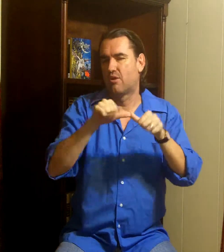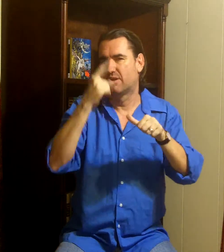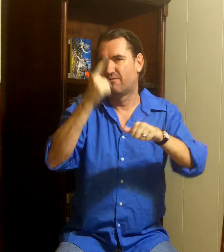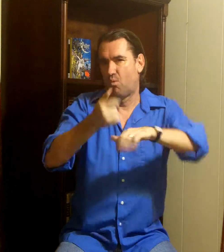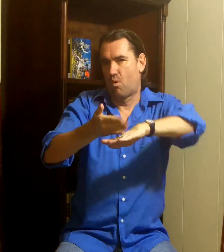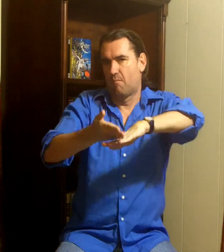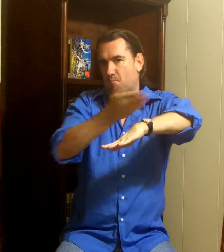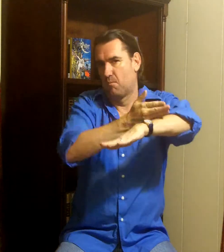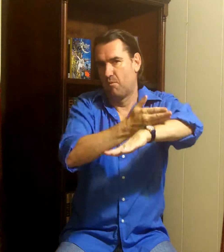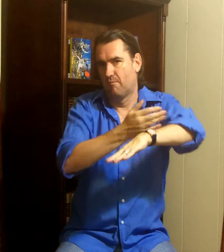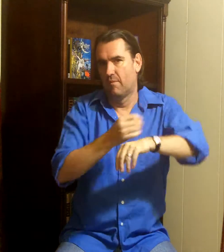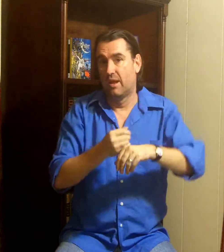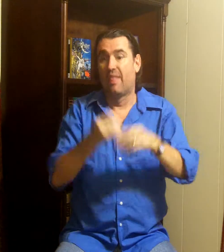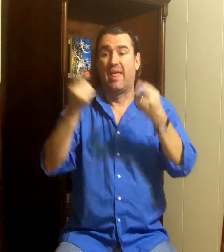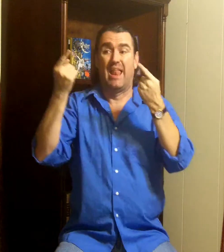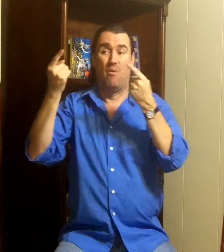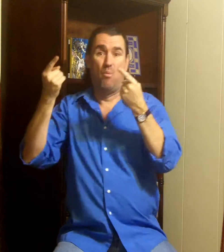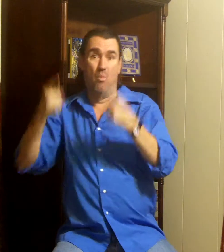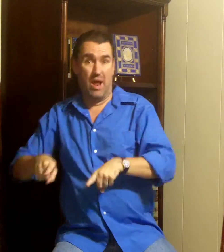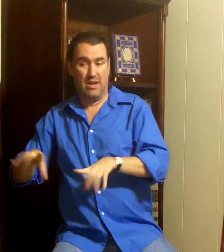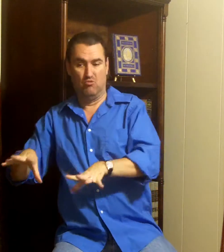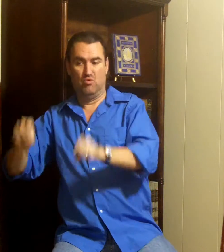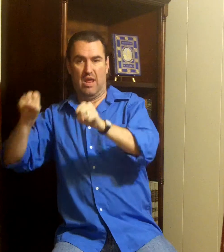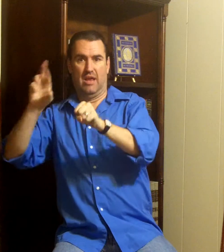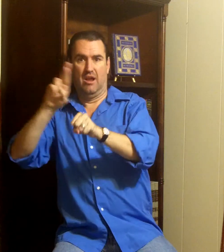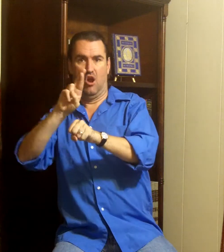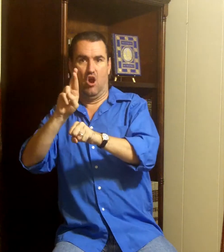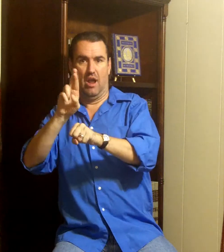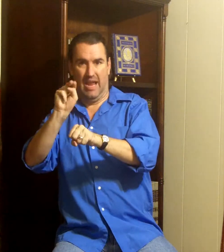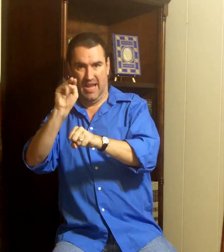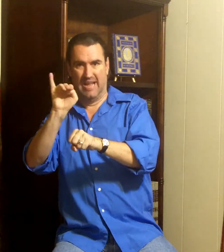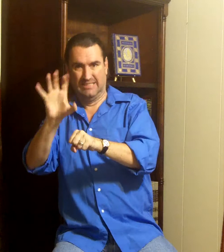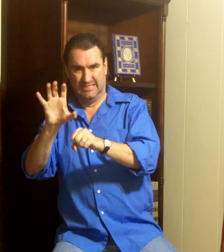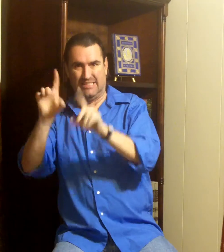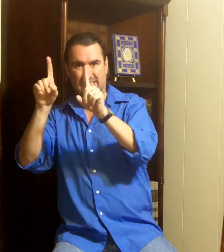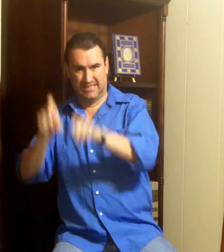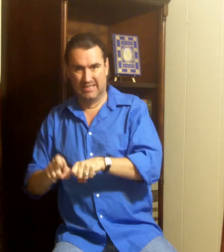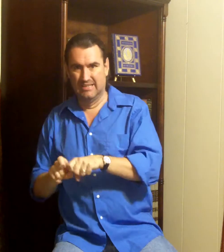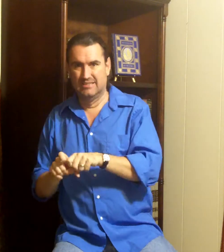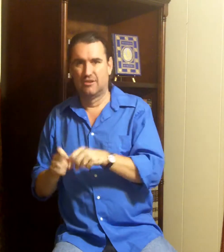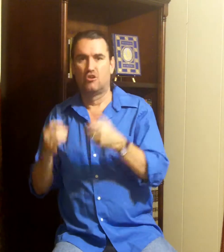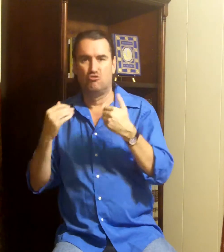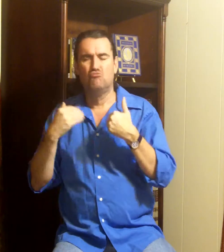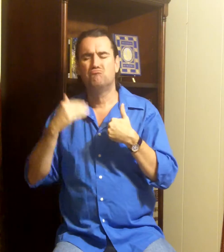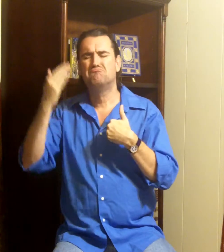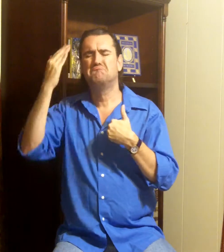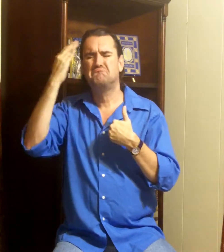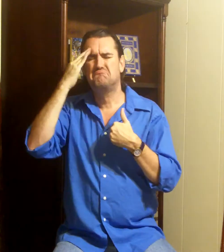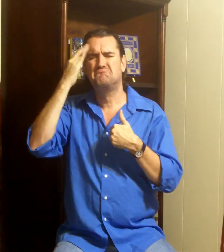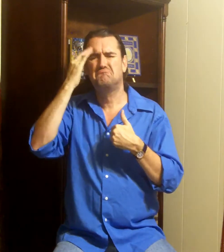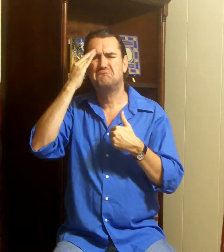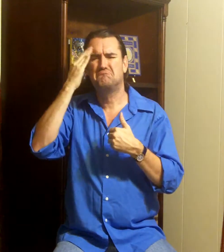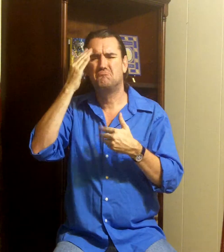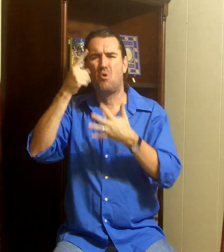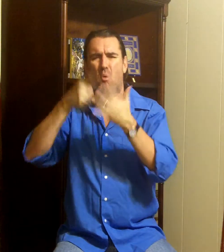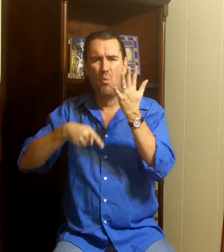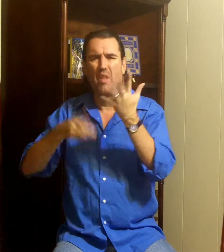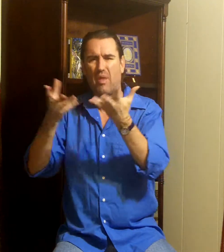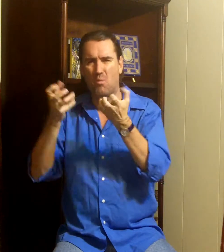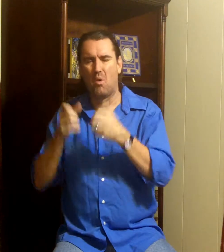take RID's exam, you'll have an idea of what they're going to be looking for, and you'll already know that